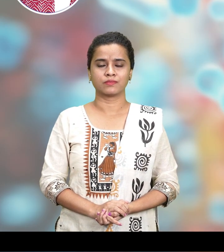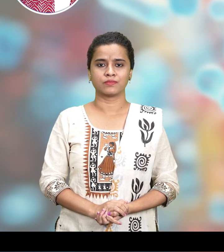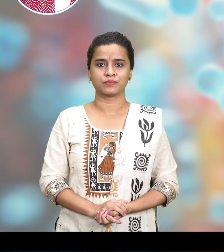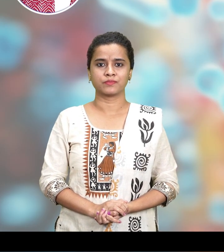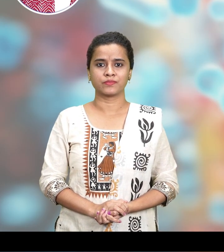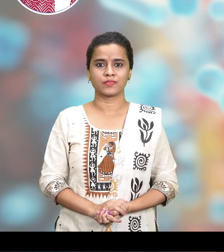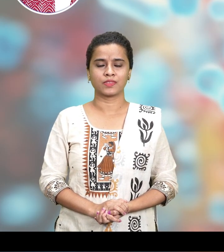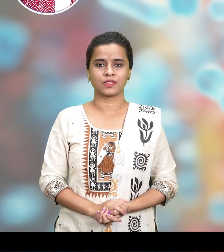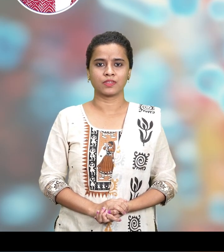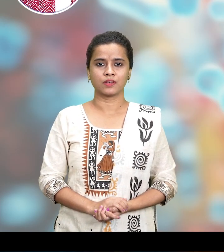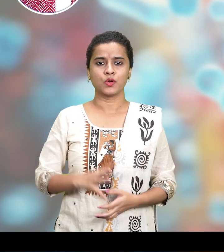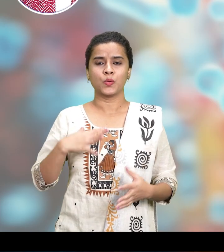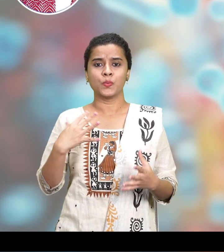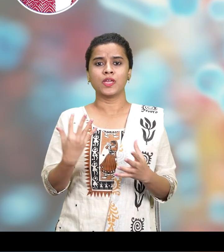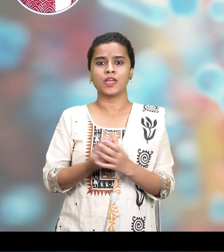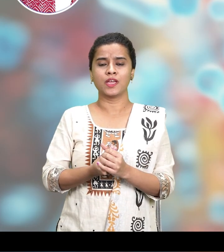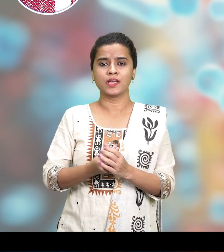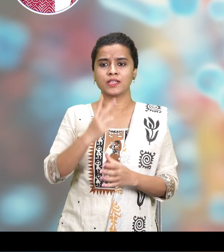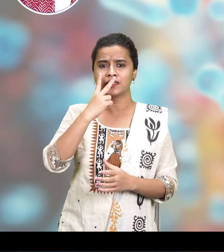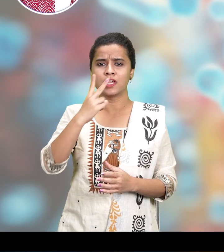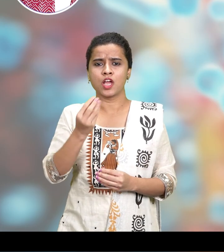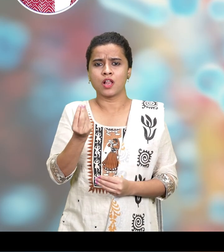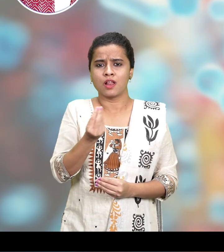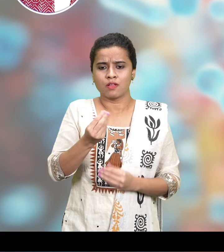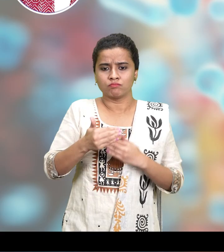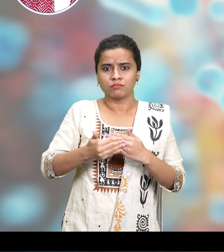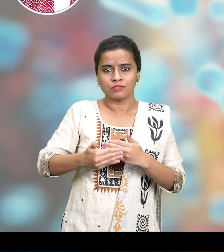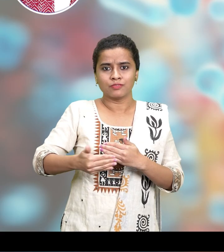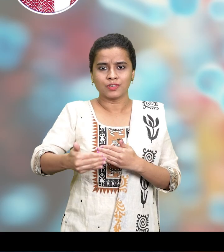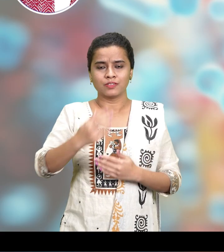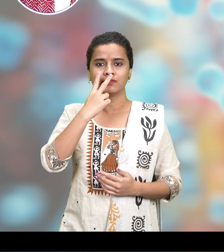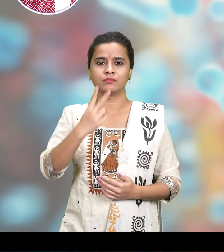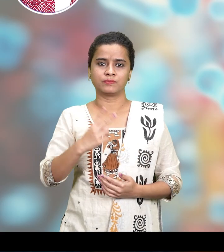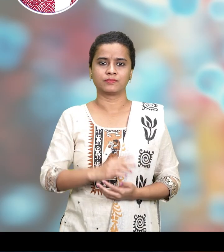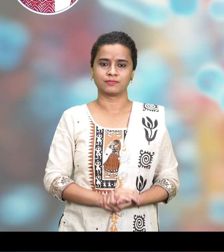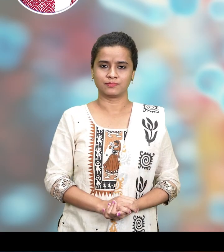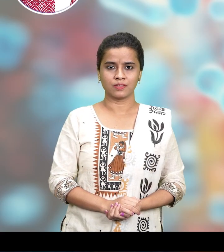We can take that approach a little further.